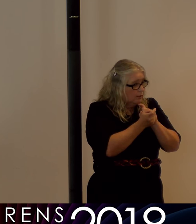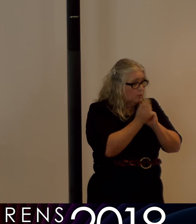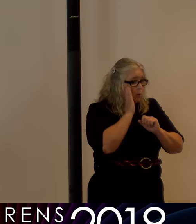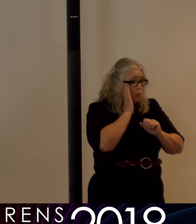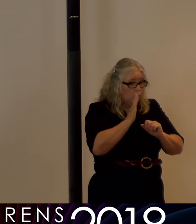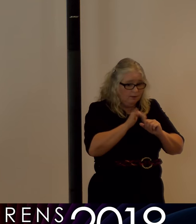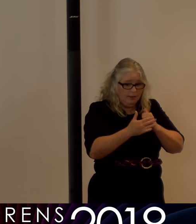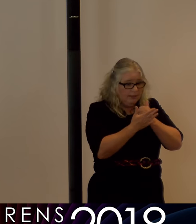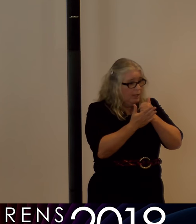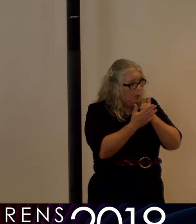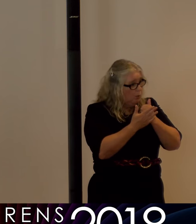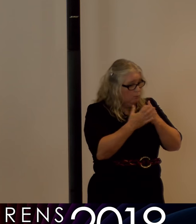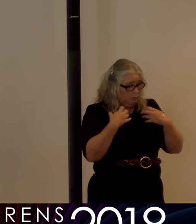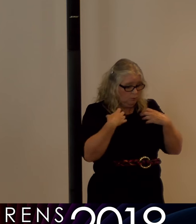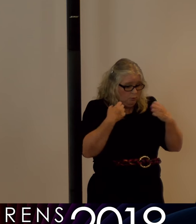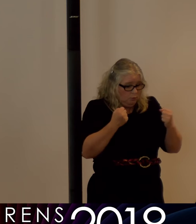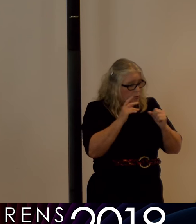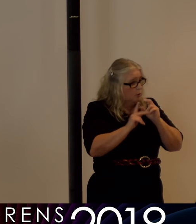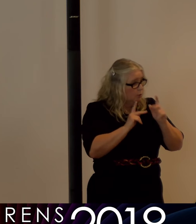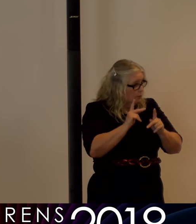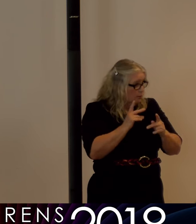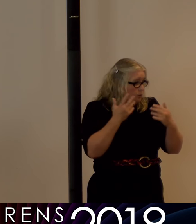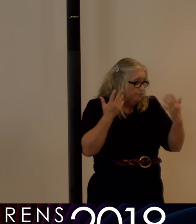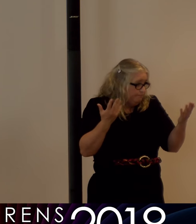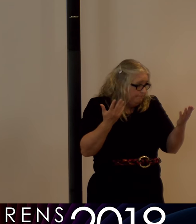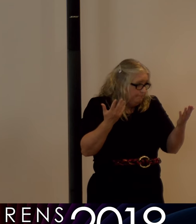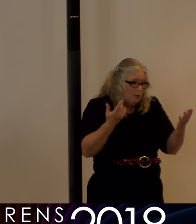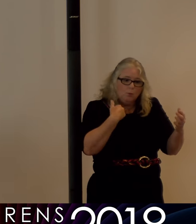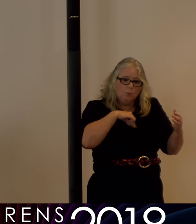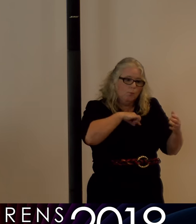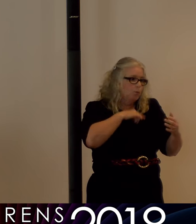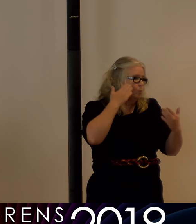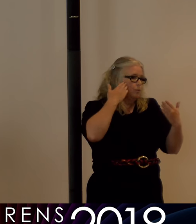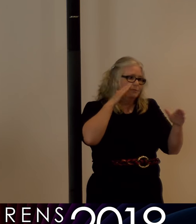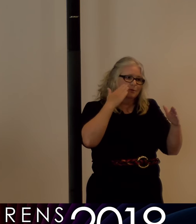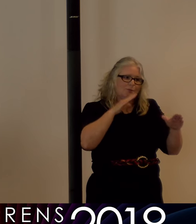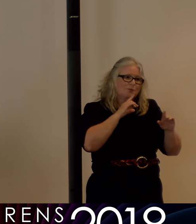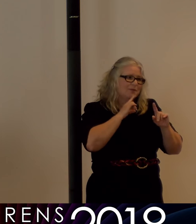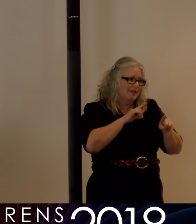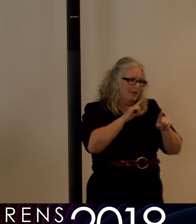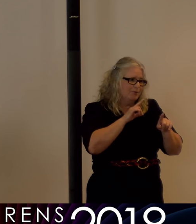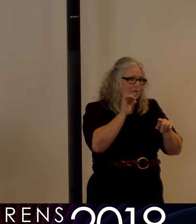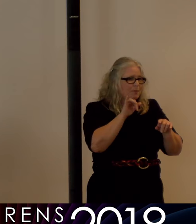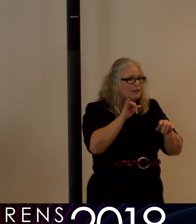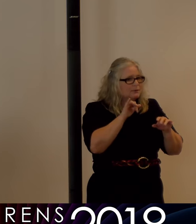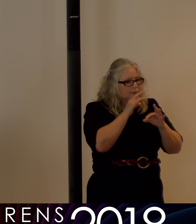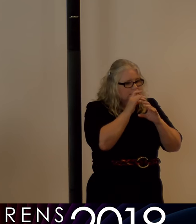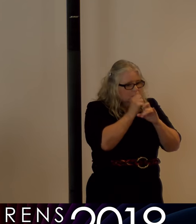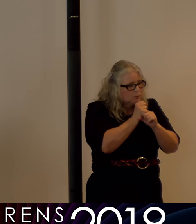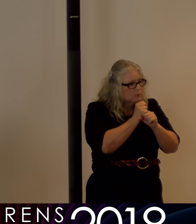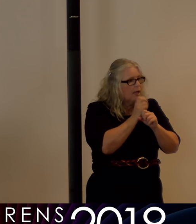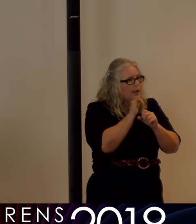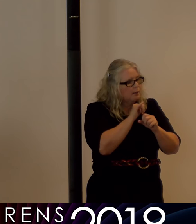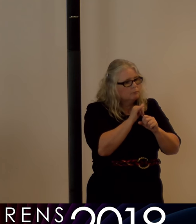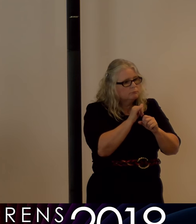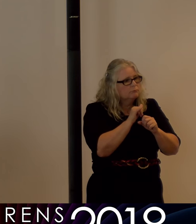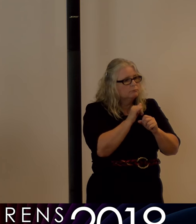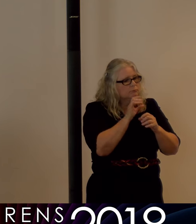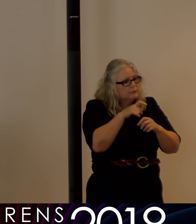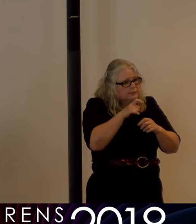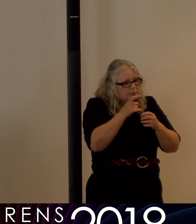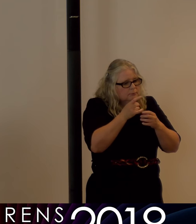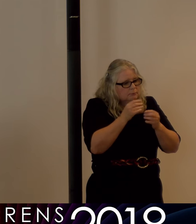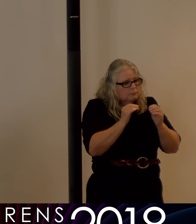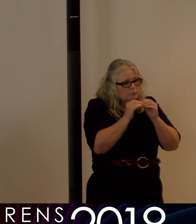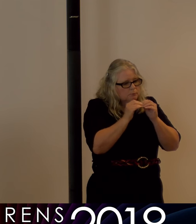charge, and how? These are questions we really don't know the answers to, but I think are fascinating and worthy of our attention. I'm going to